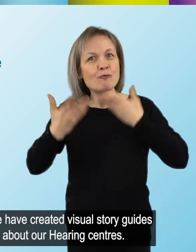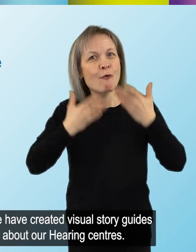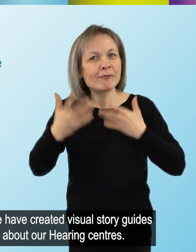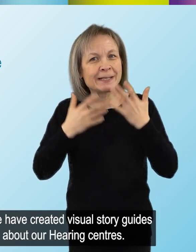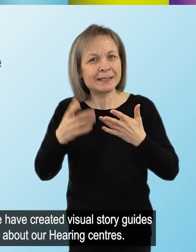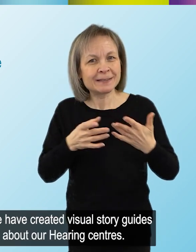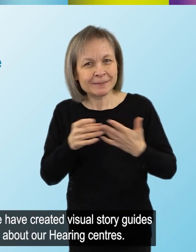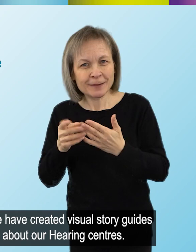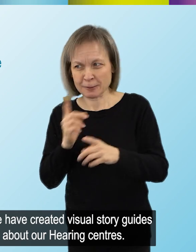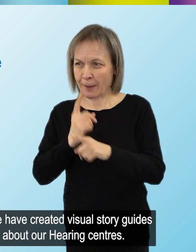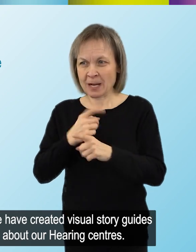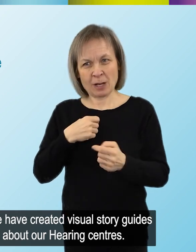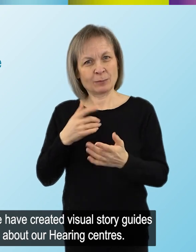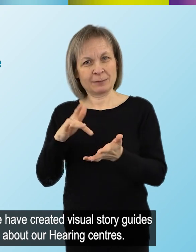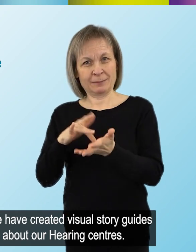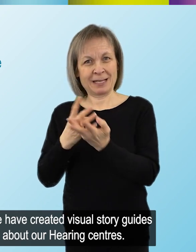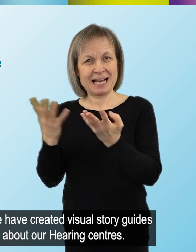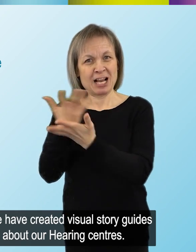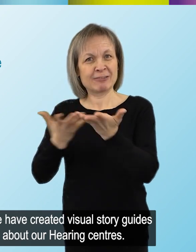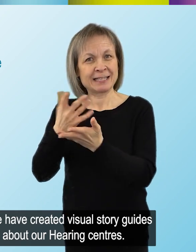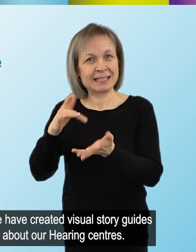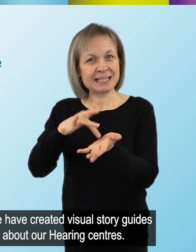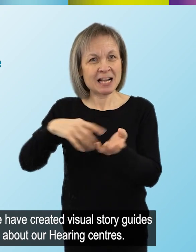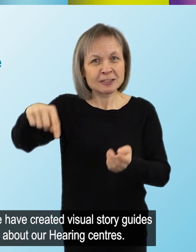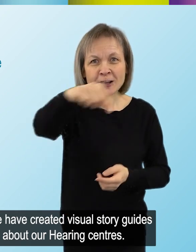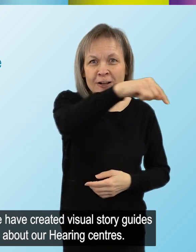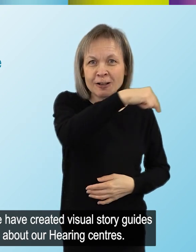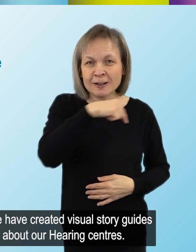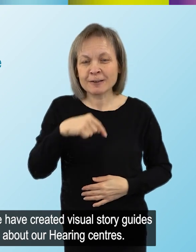So we have created visual story guides about our hearing centres.